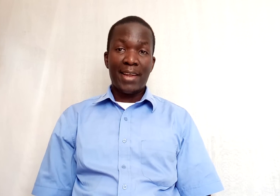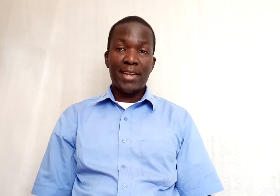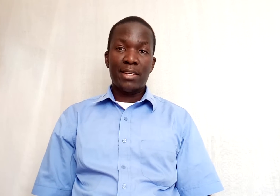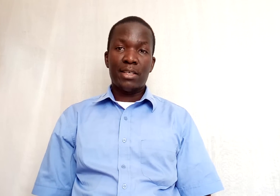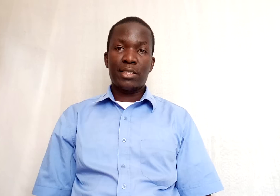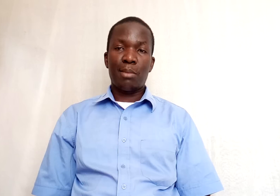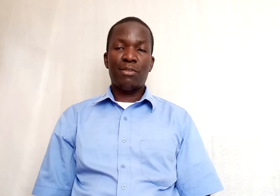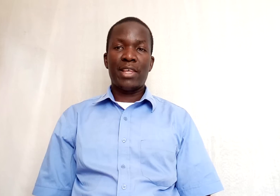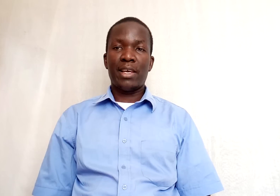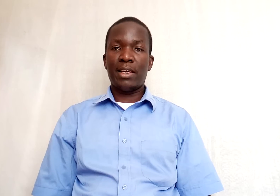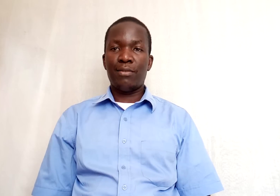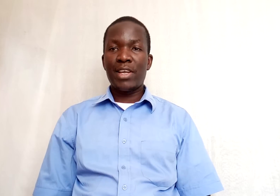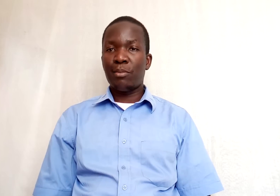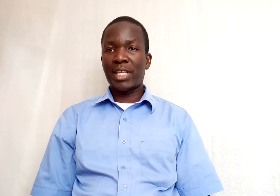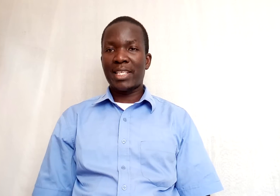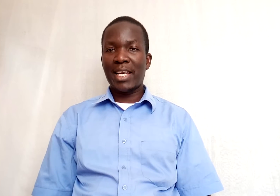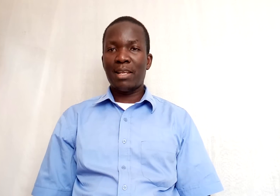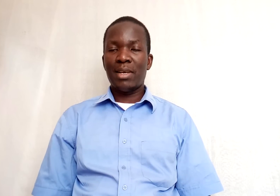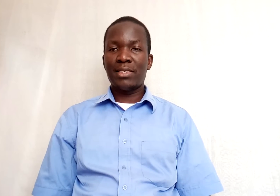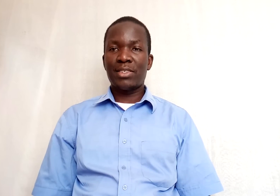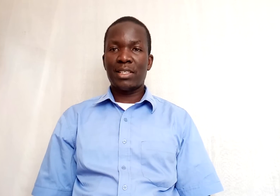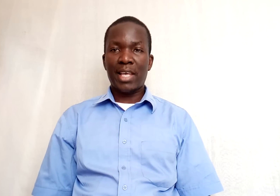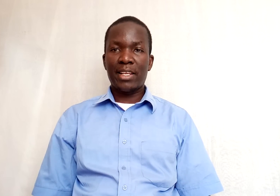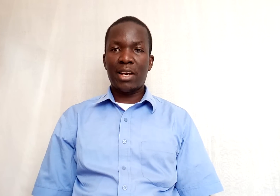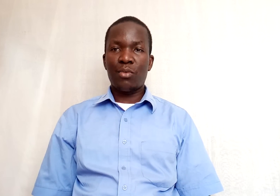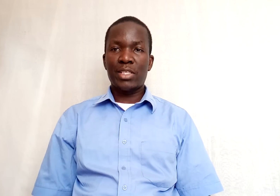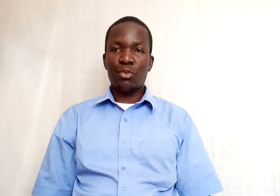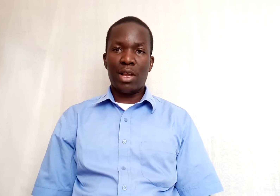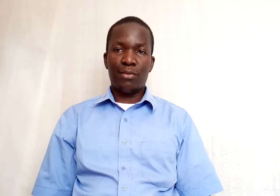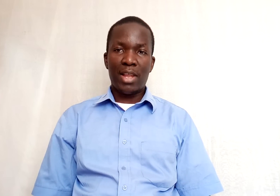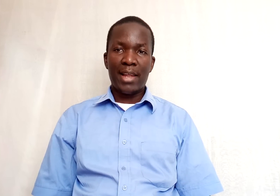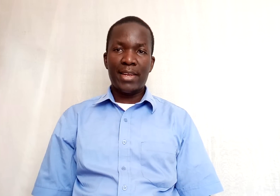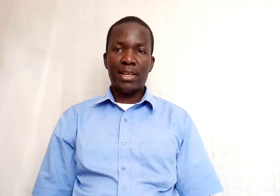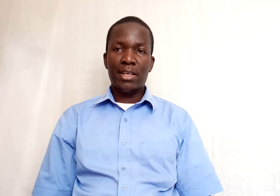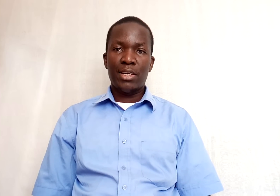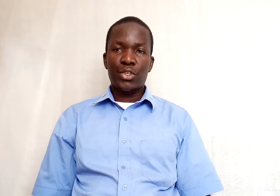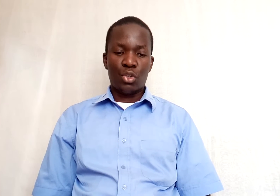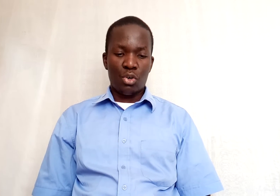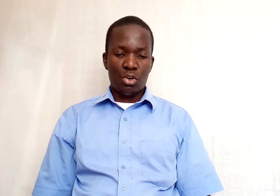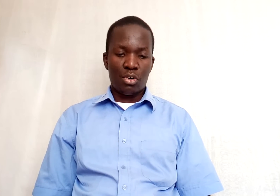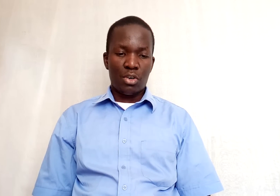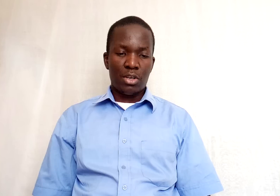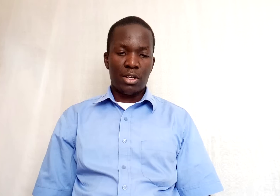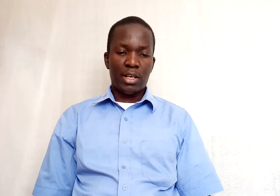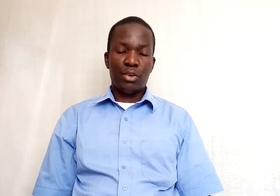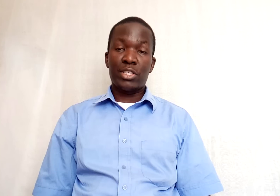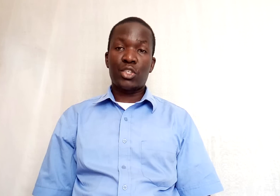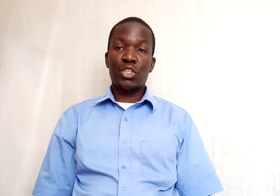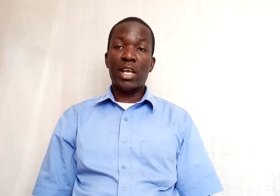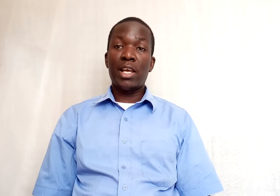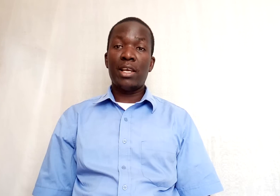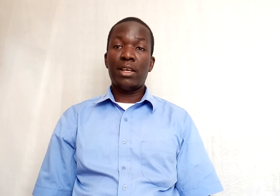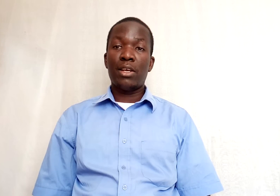learned, some of the very important elements in sign language that we have learned. So on section A,